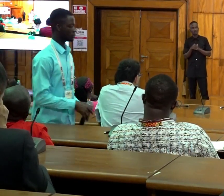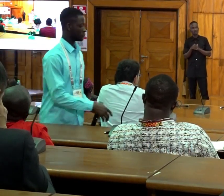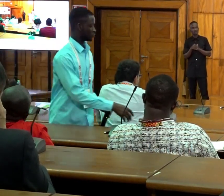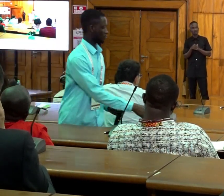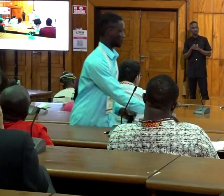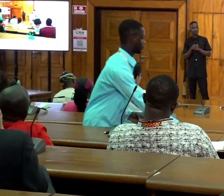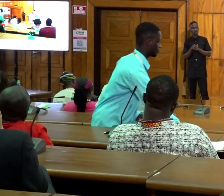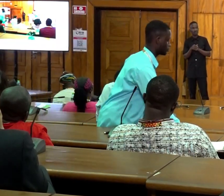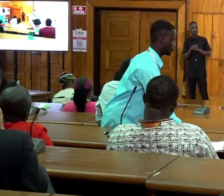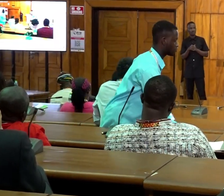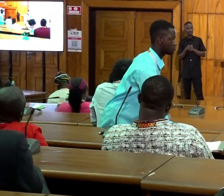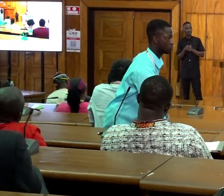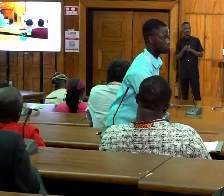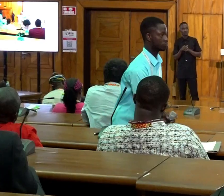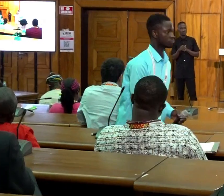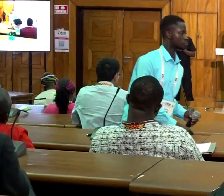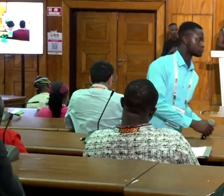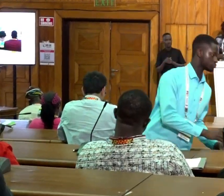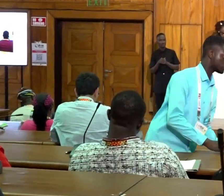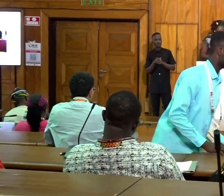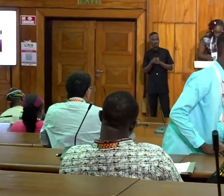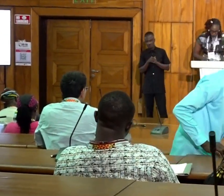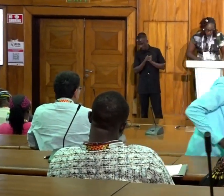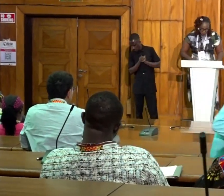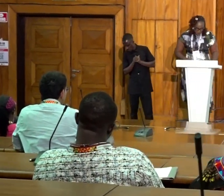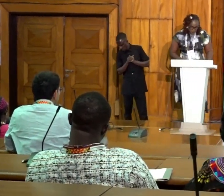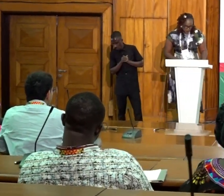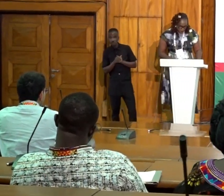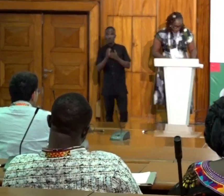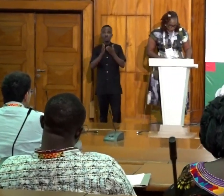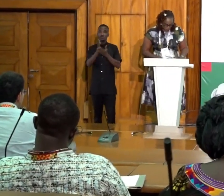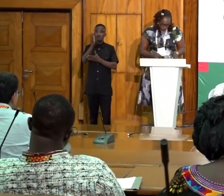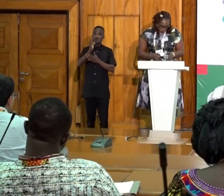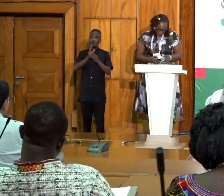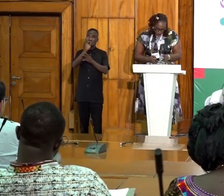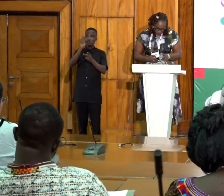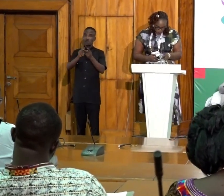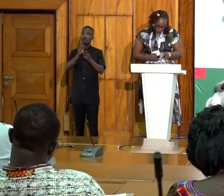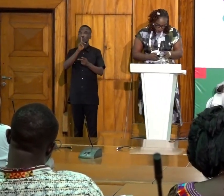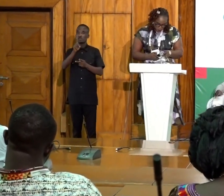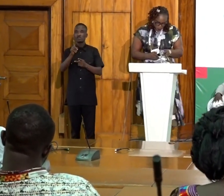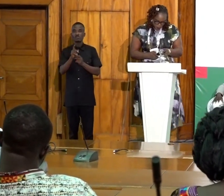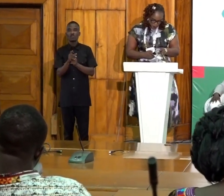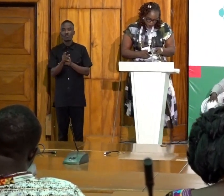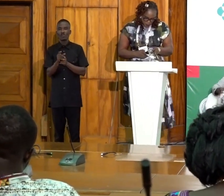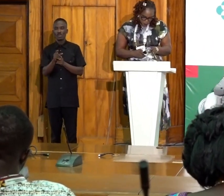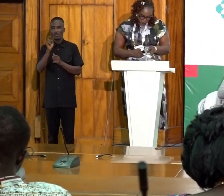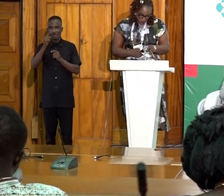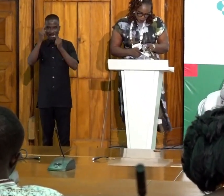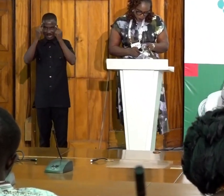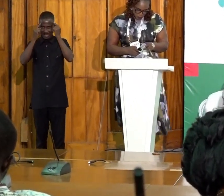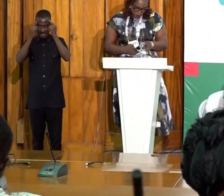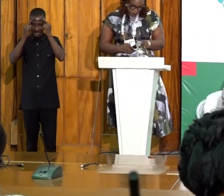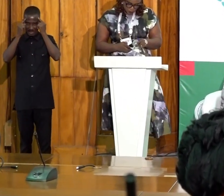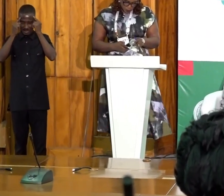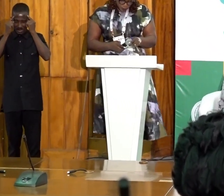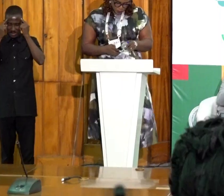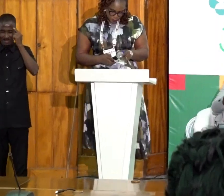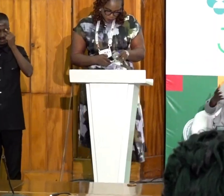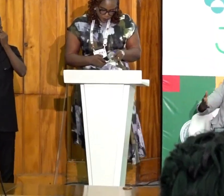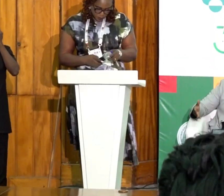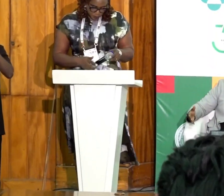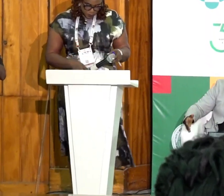All right, thank you so much. I think that's, you are really right in terms of there is need for us to think of how can we actually more